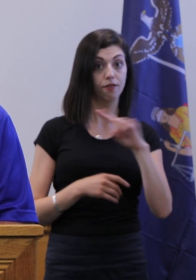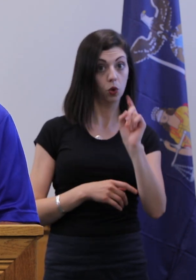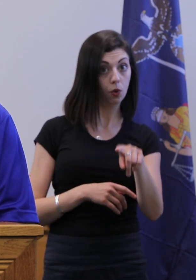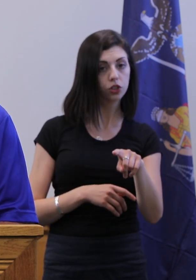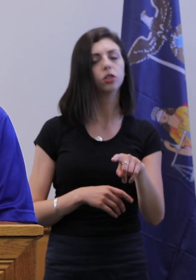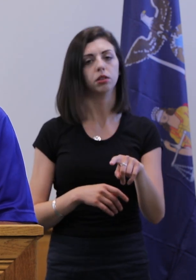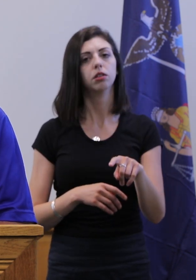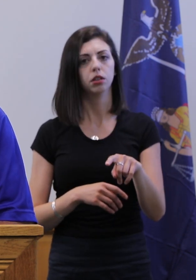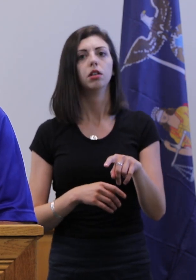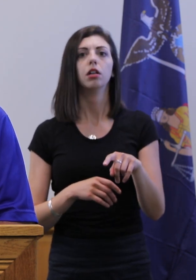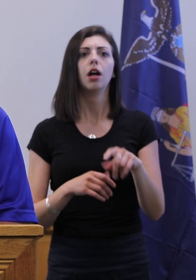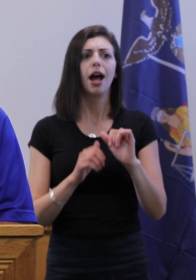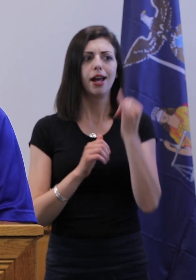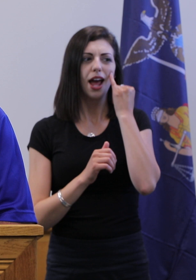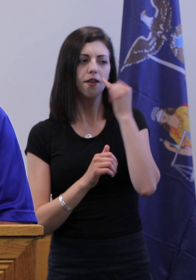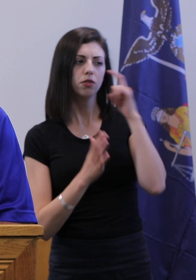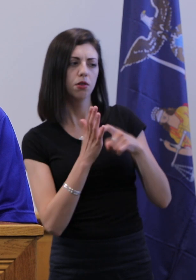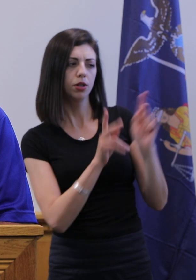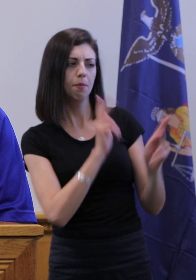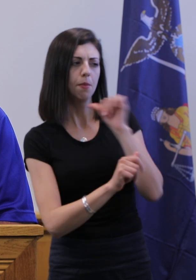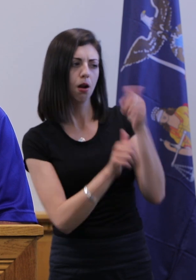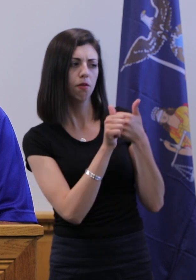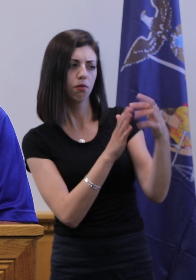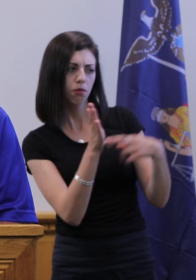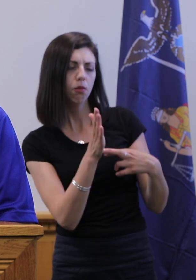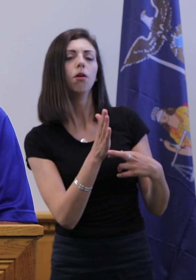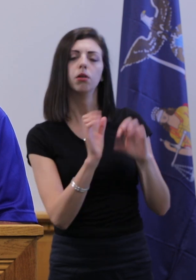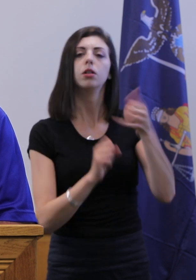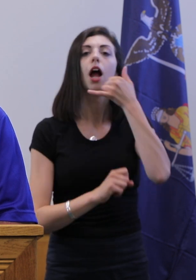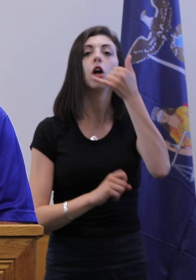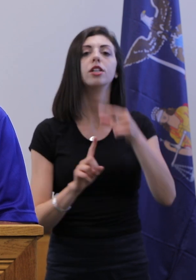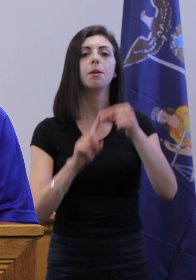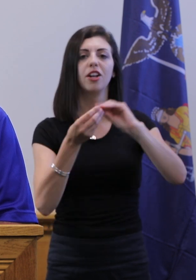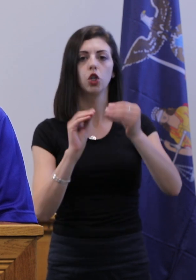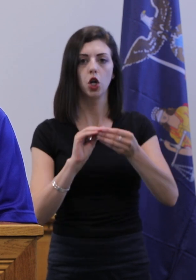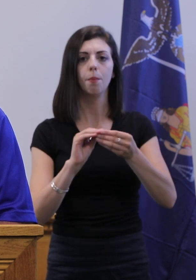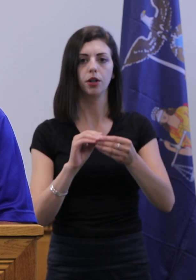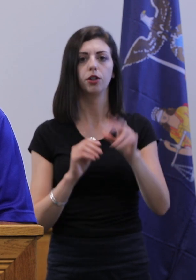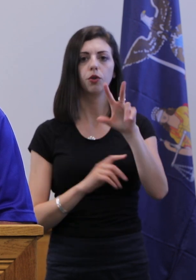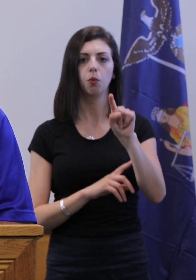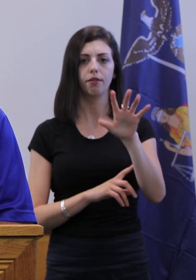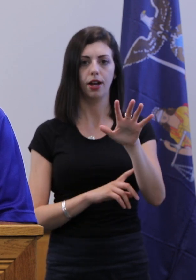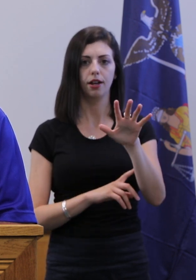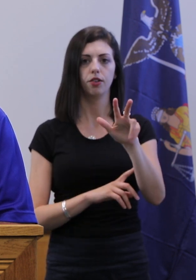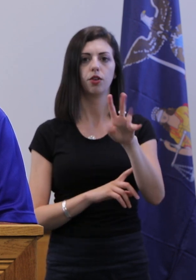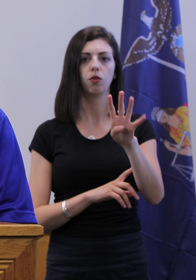COVID-19 or about reporting non-compliance, please call the Health Department's hotline weekdays at